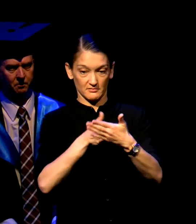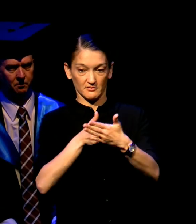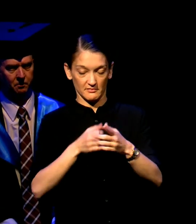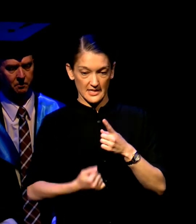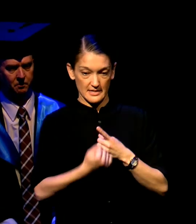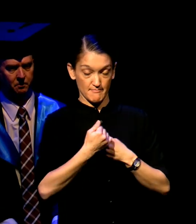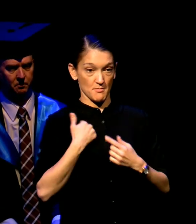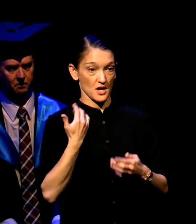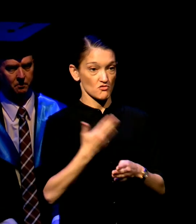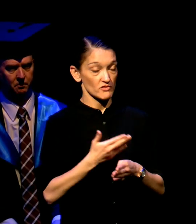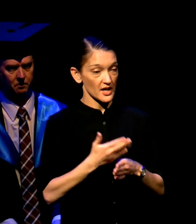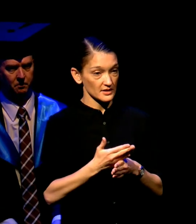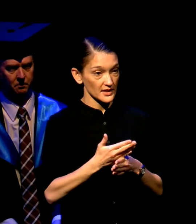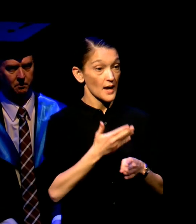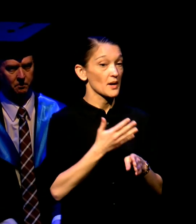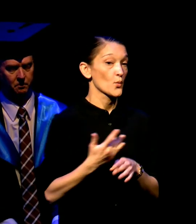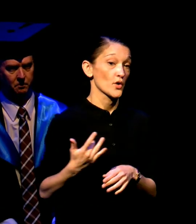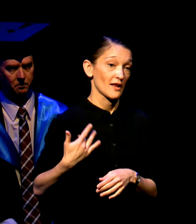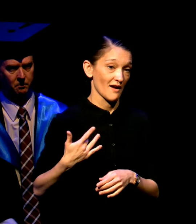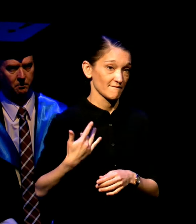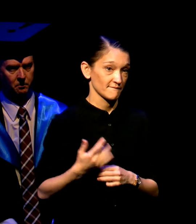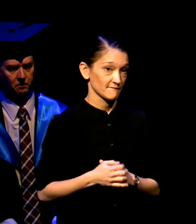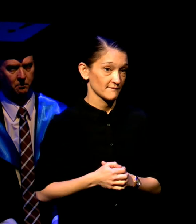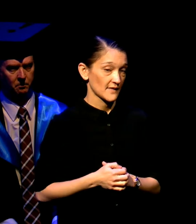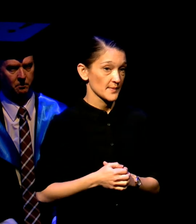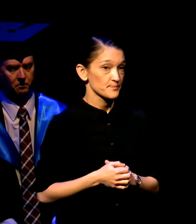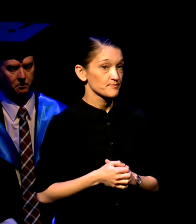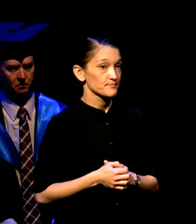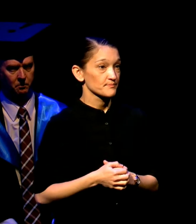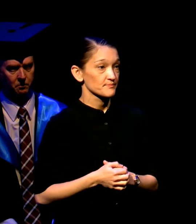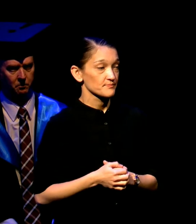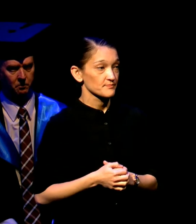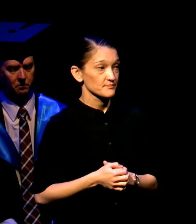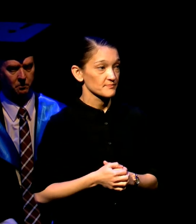working lives. And I think there's quite often a narrative